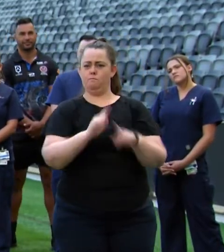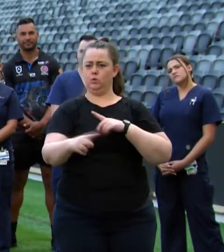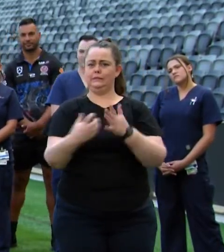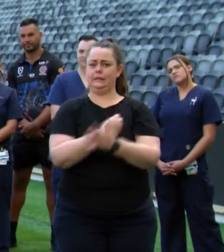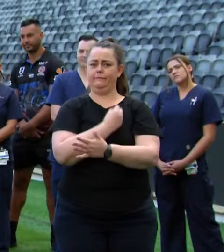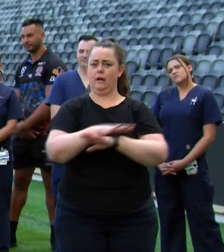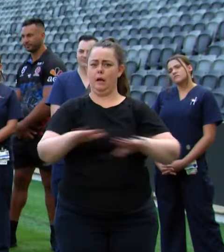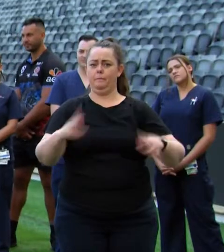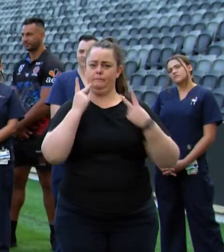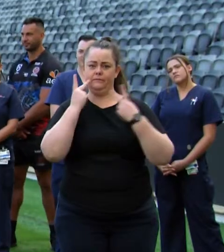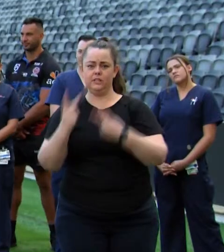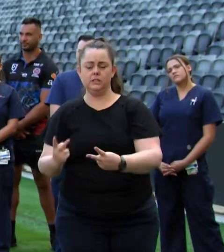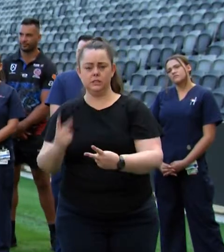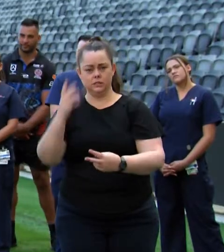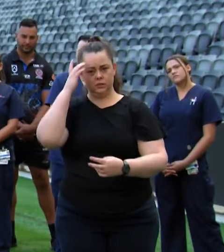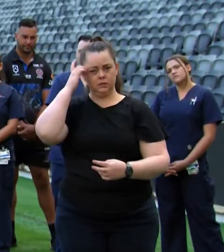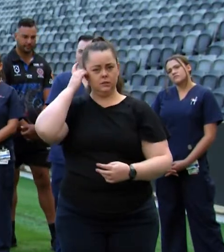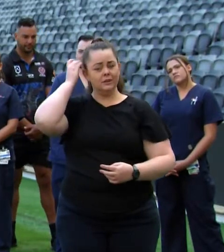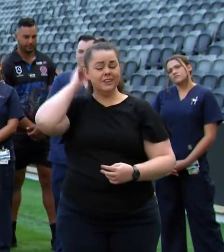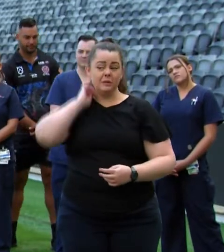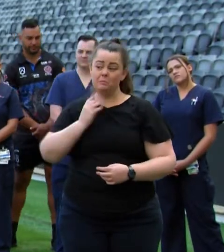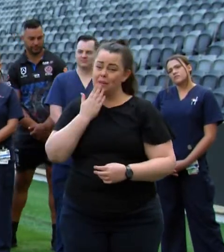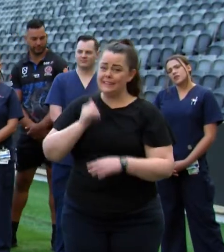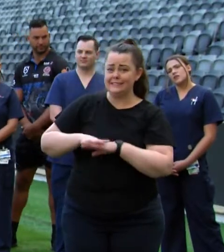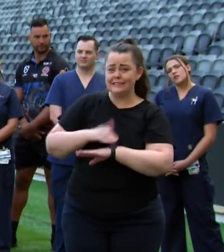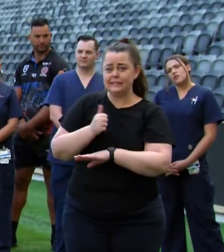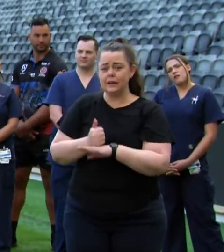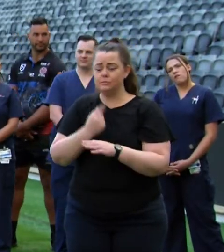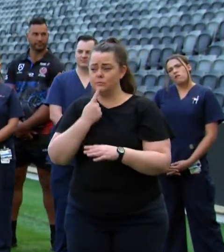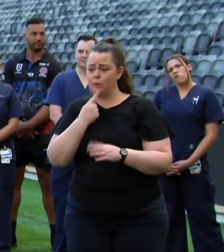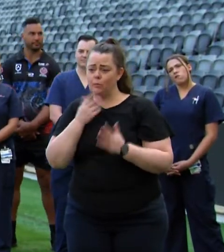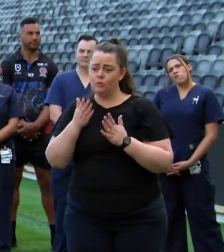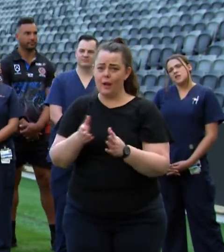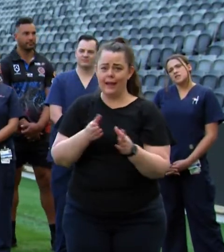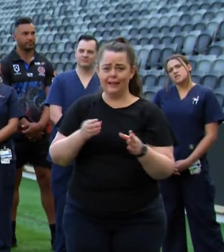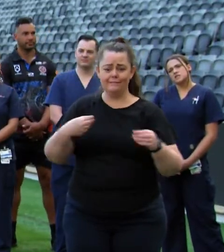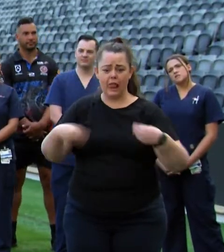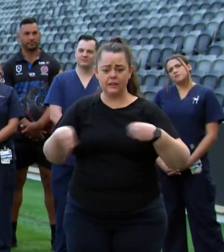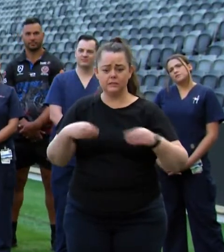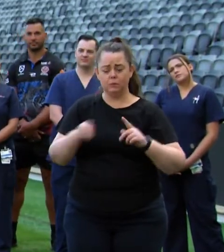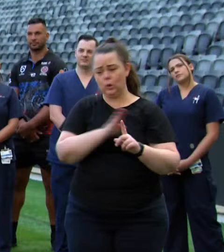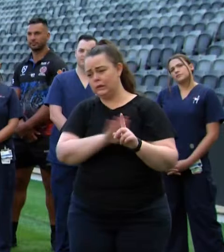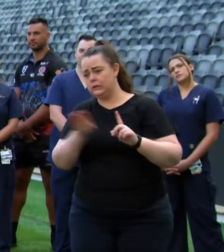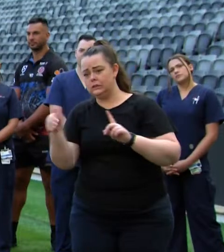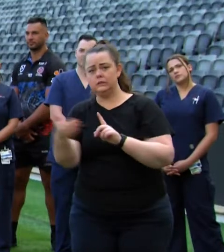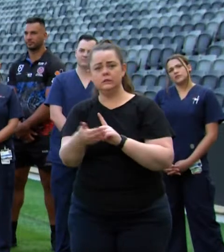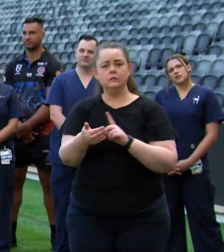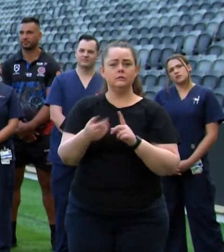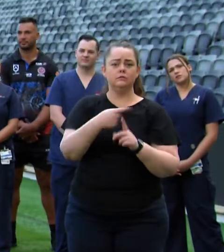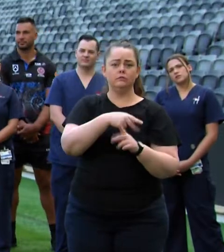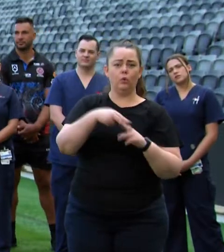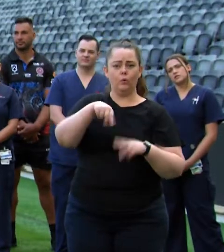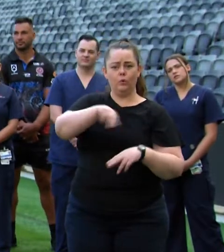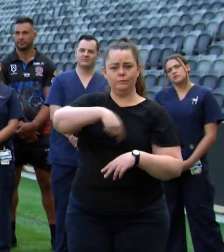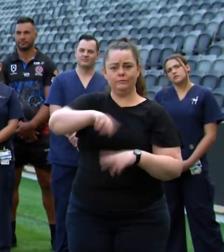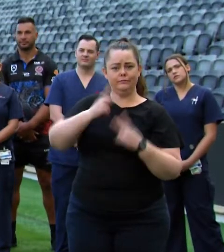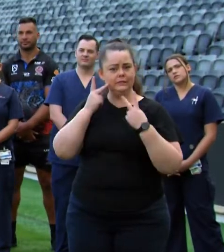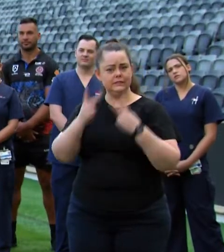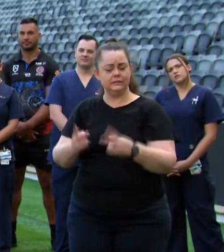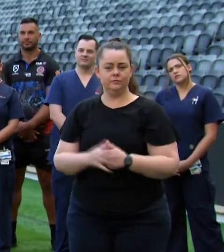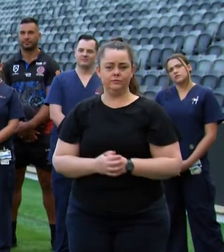course during various parts of the pandemic, to at least set up some structure. Holding up a social media,